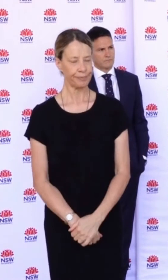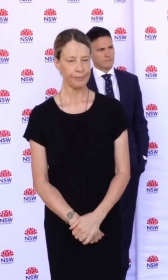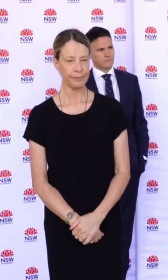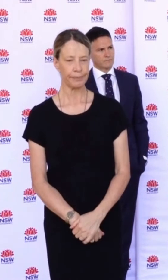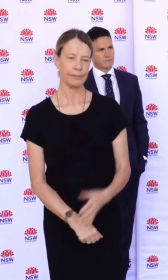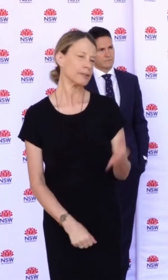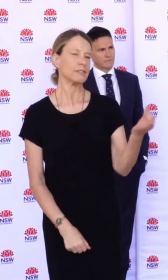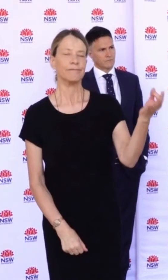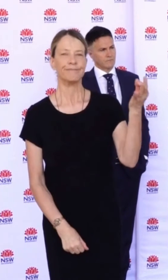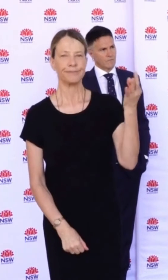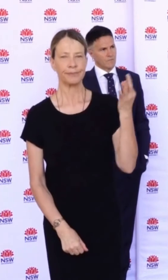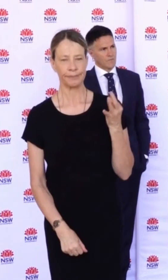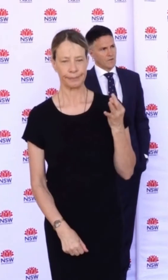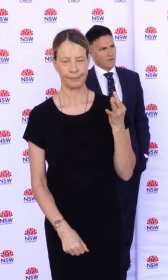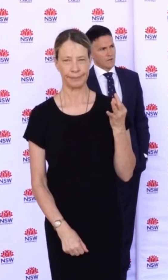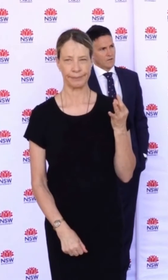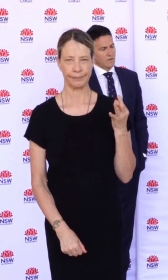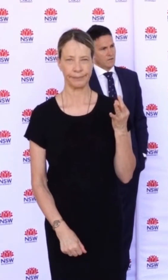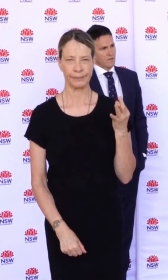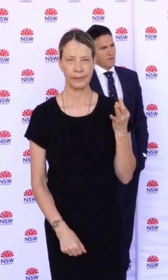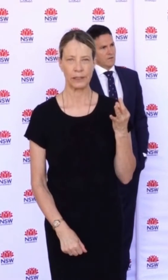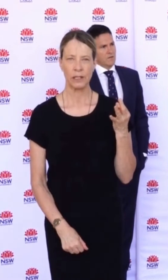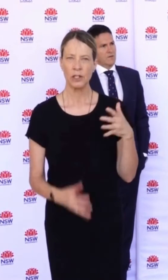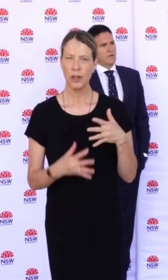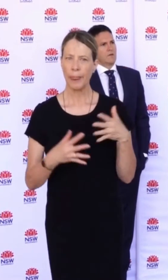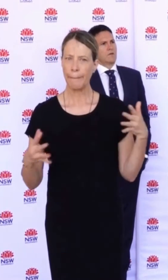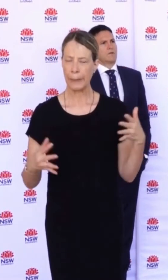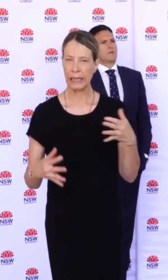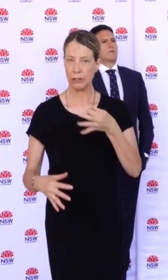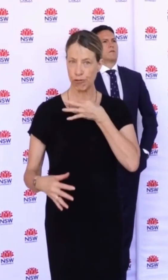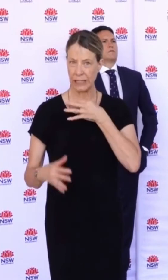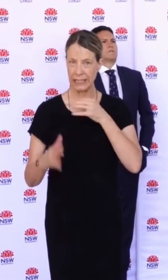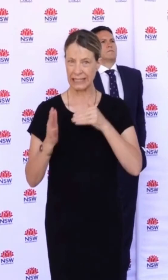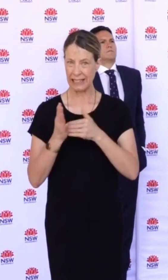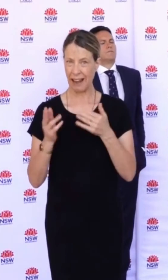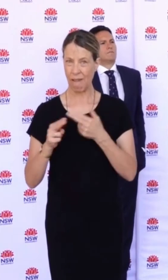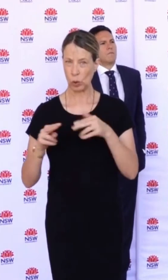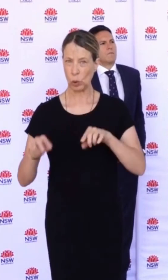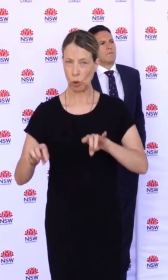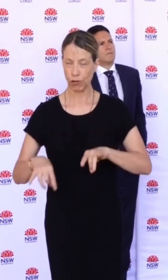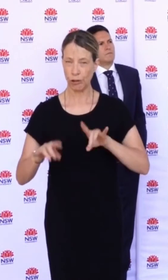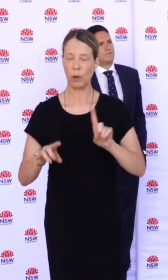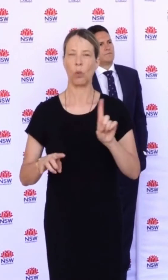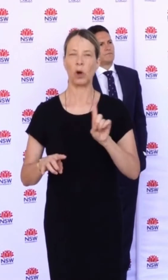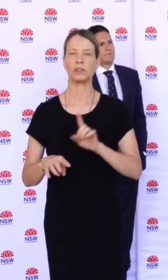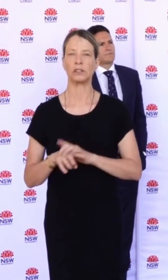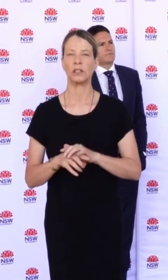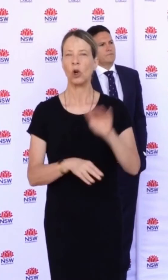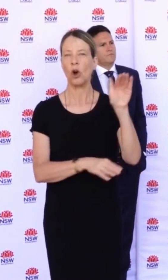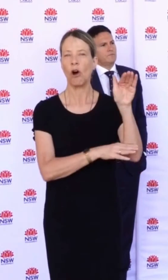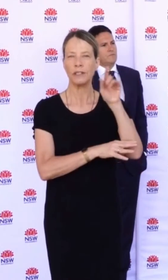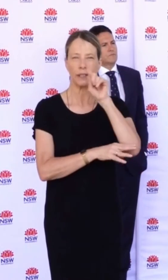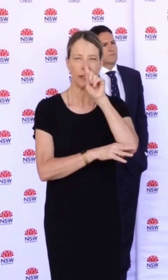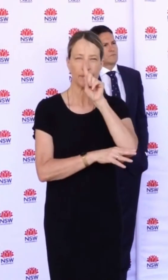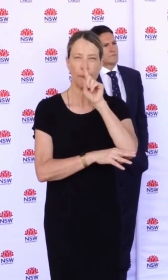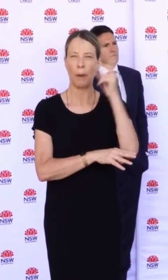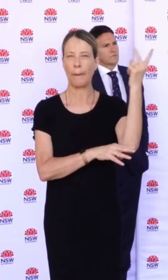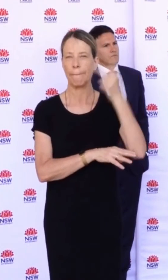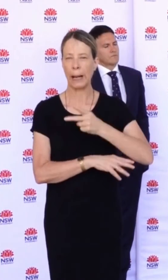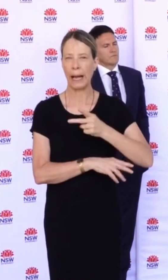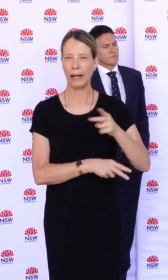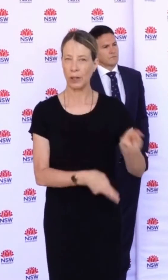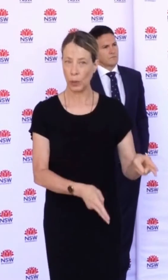that we didn't know existed as a hole in a system. And that's something which our public health staff and the police and others